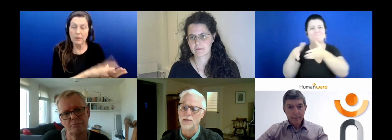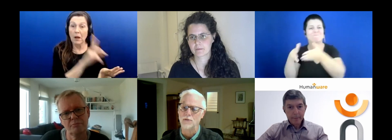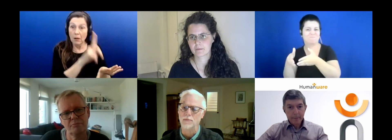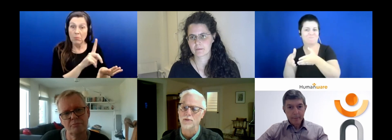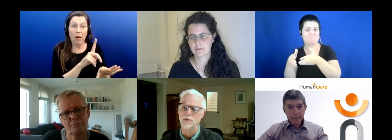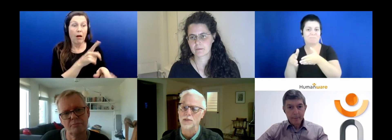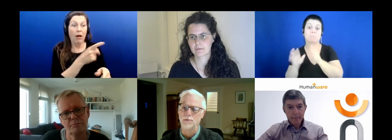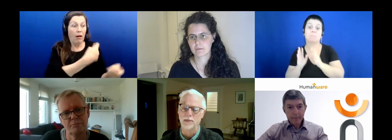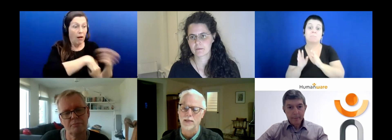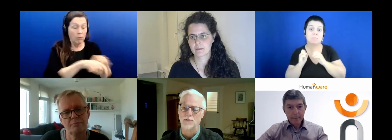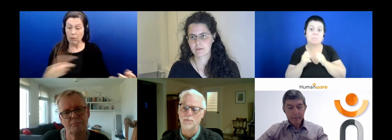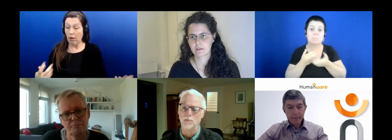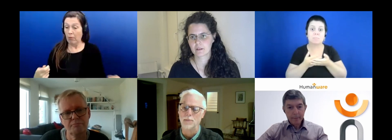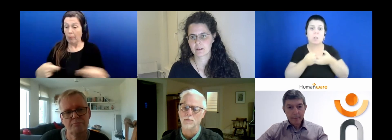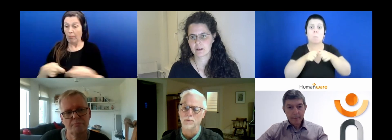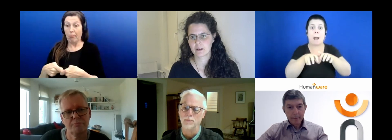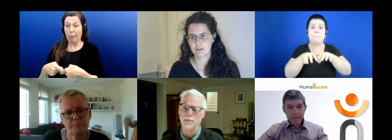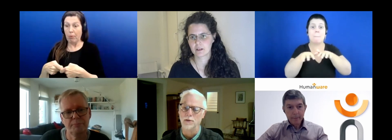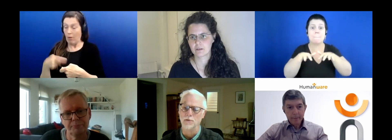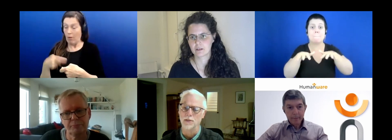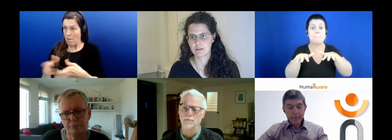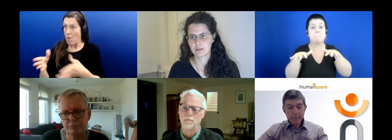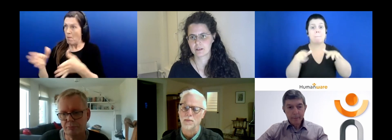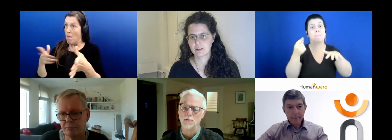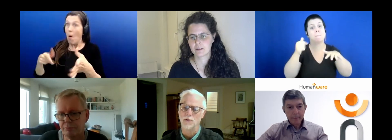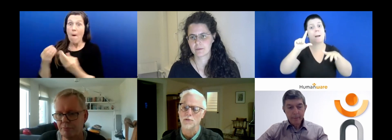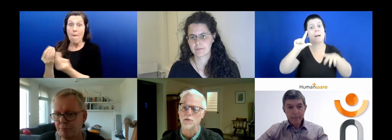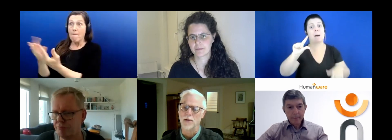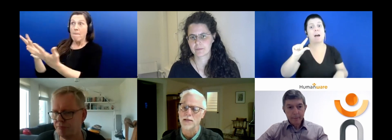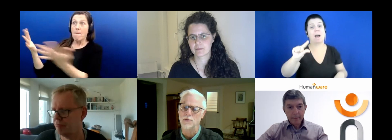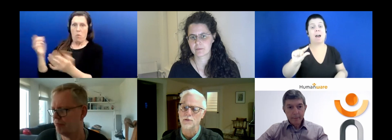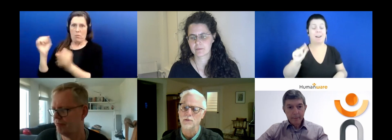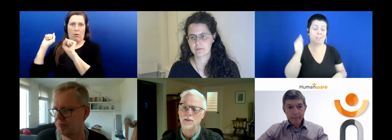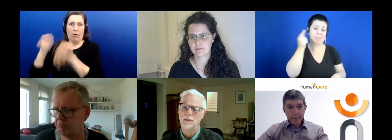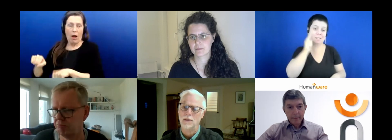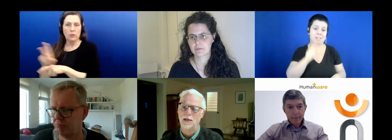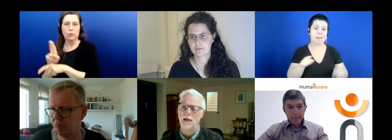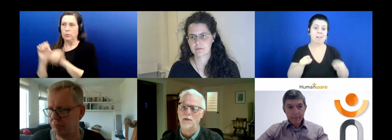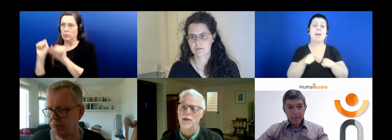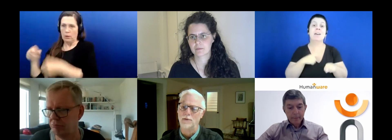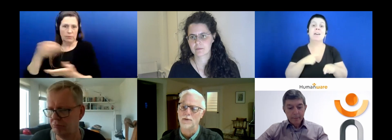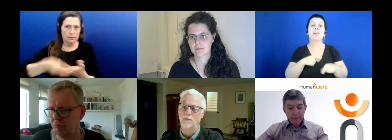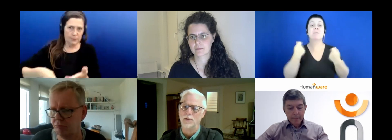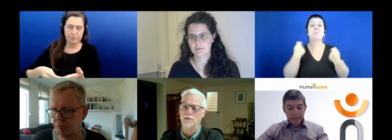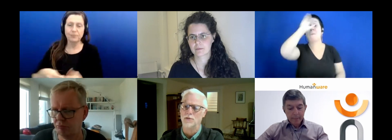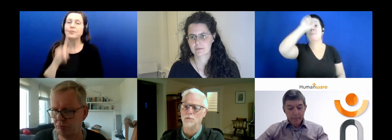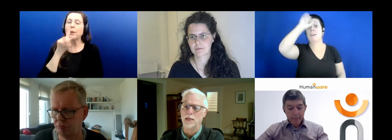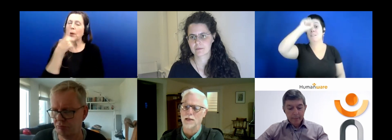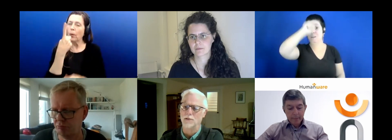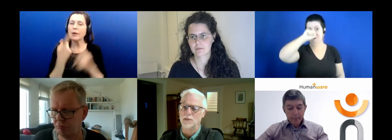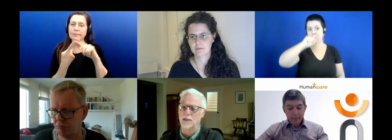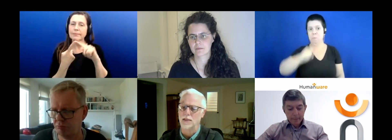becomes mainstream, the cheaper it gets and more people will be able to use it. There's also the training issue that with these